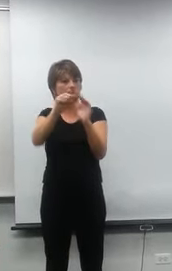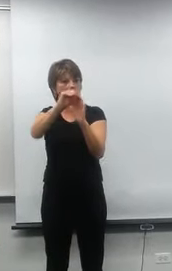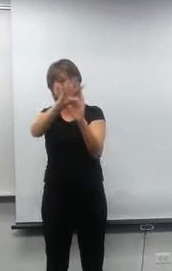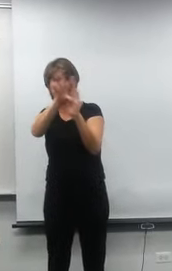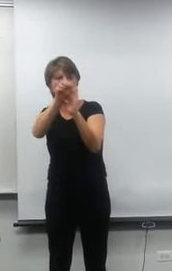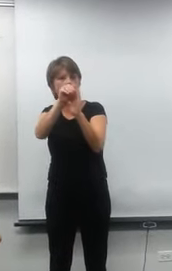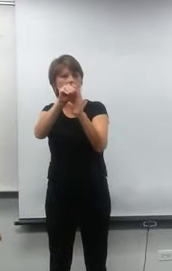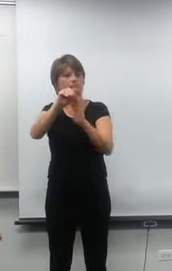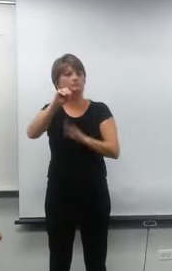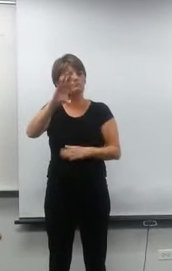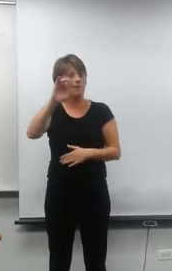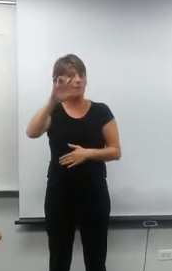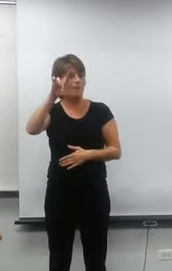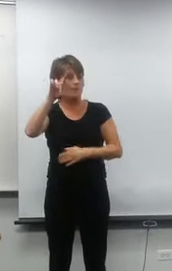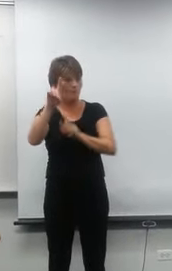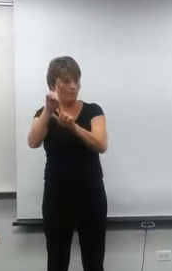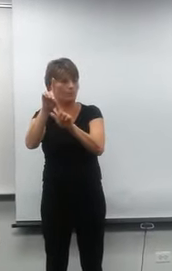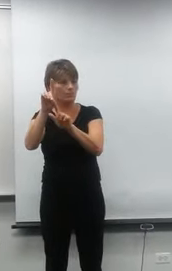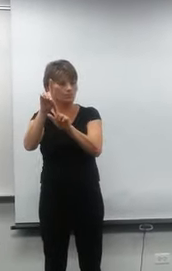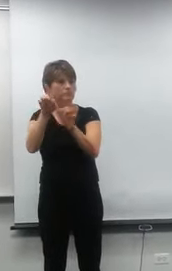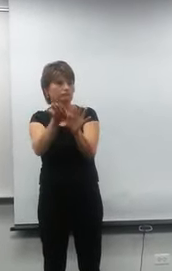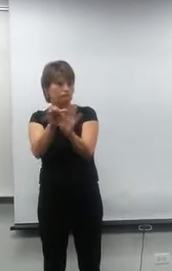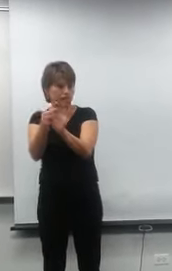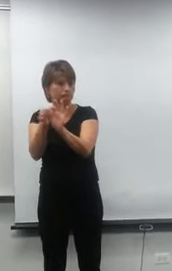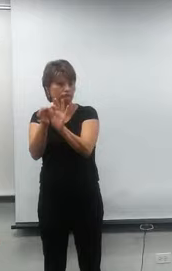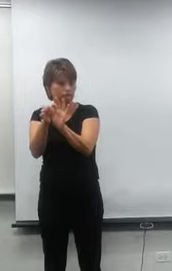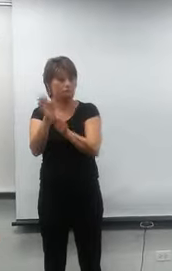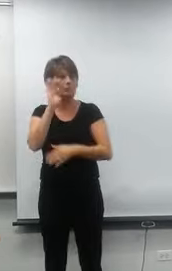We will still include a video.